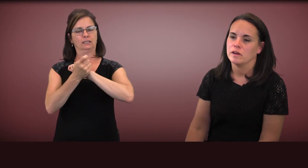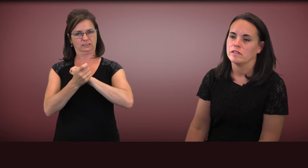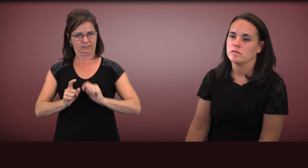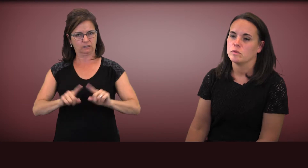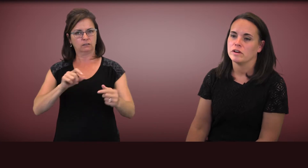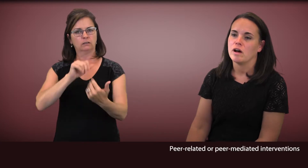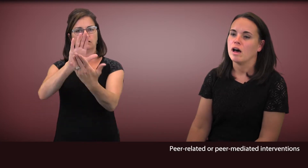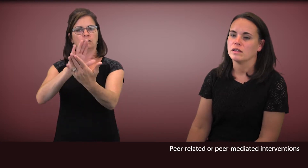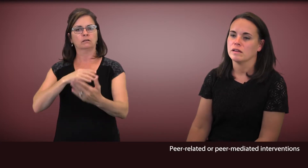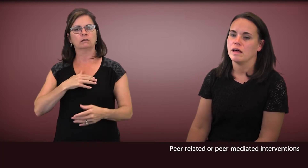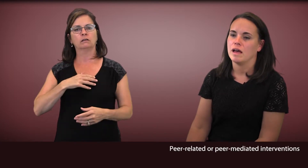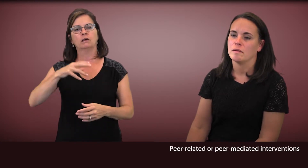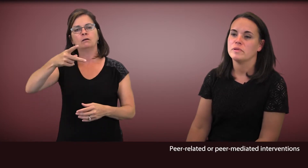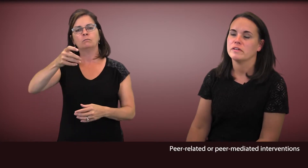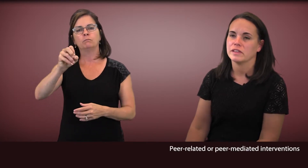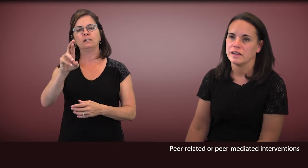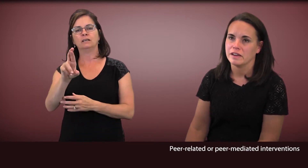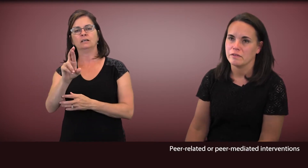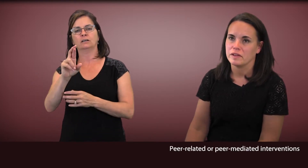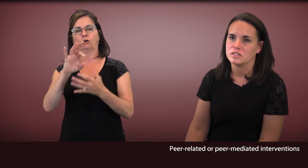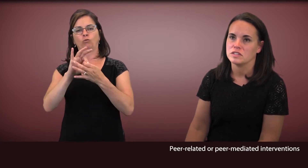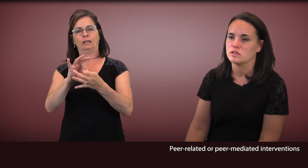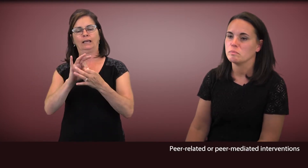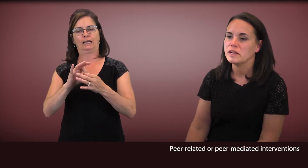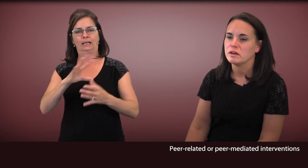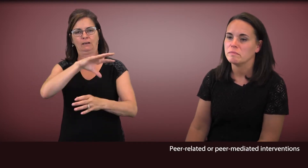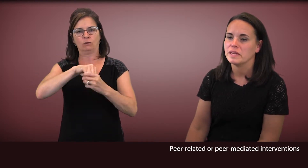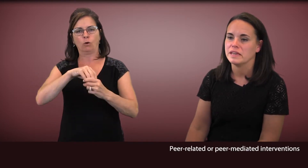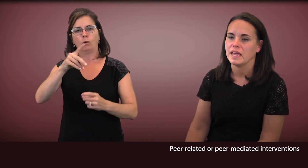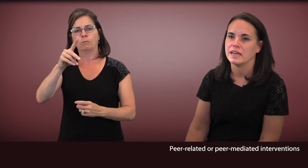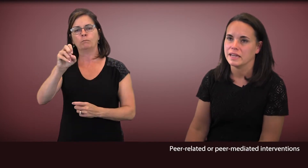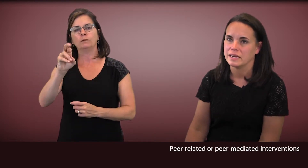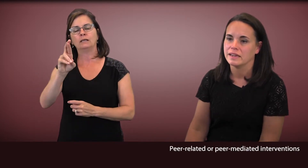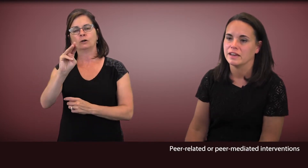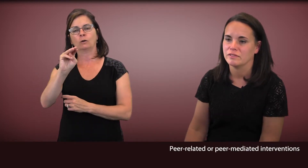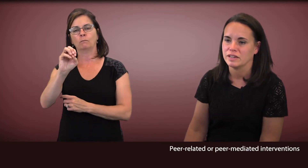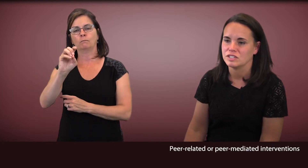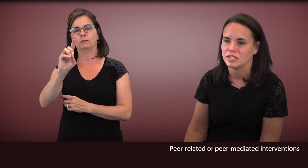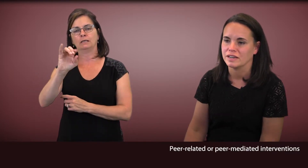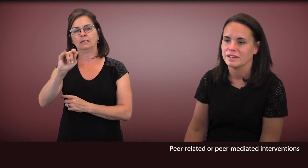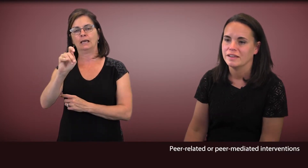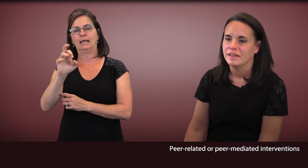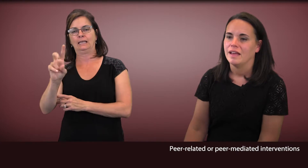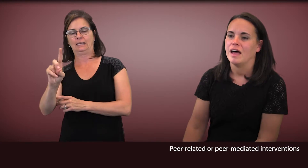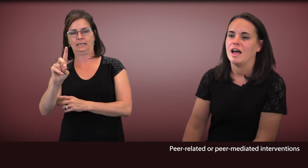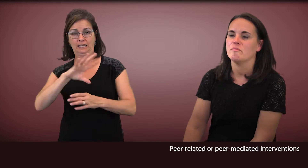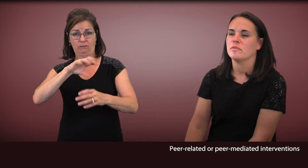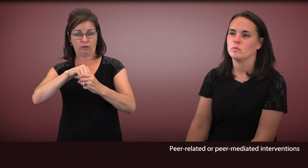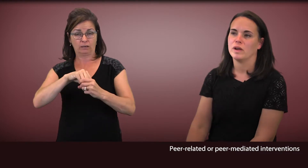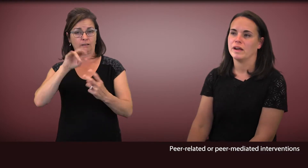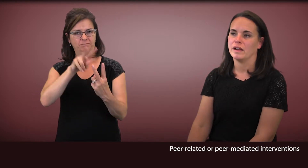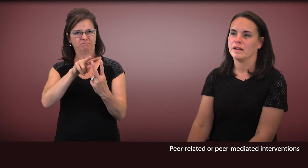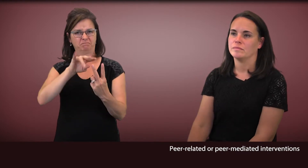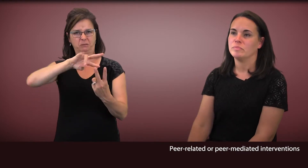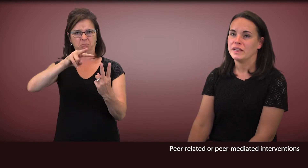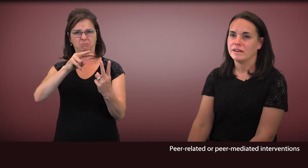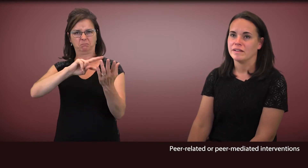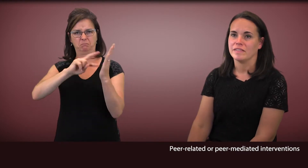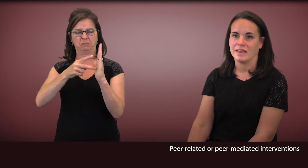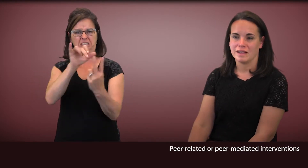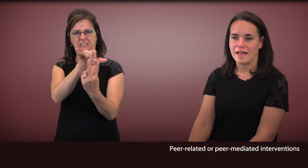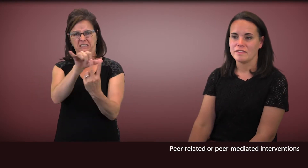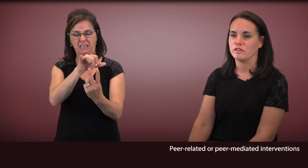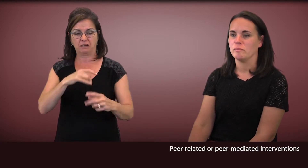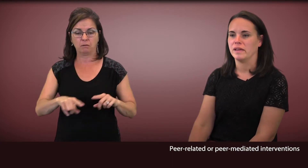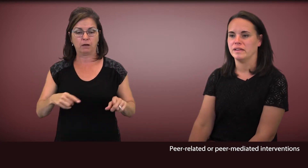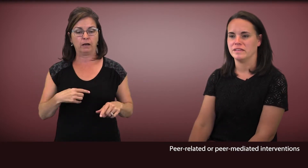movement towards what are called peer-related interventions or peer-mediated intervention, where